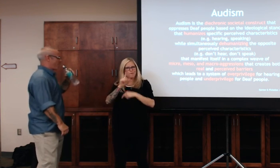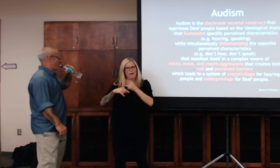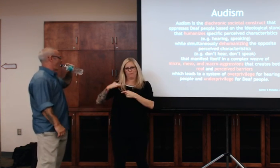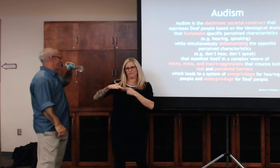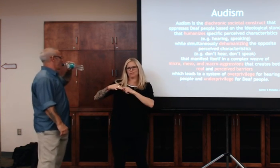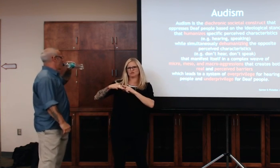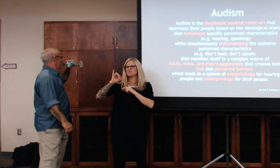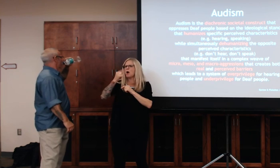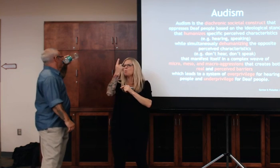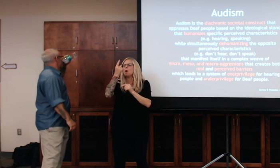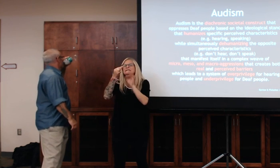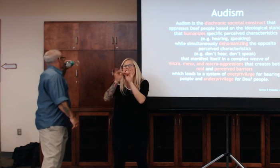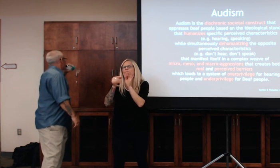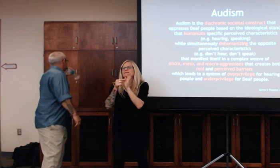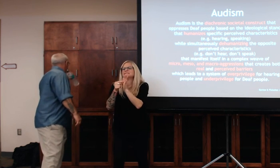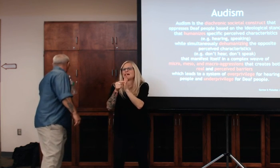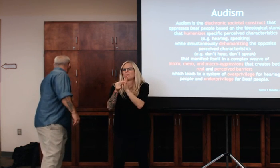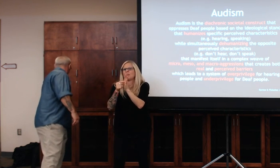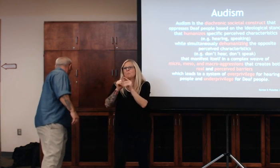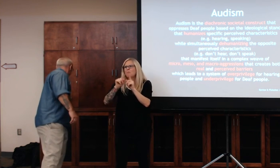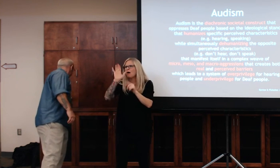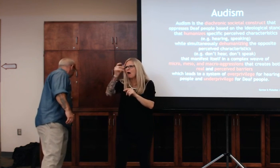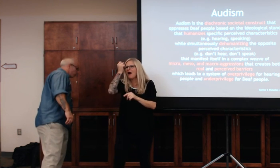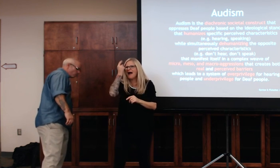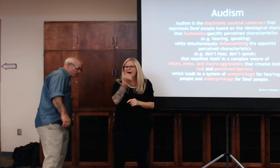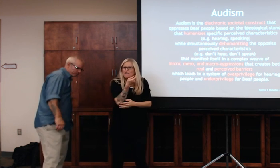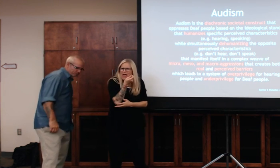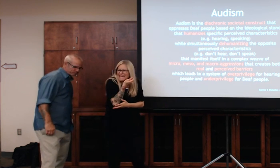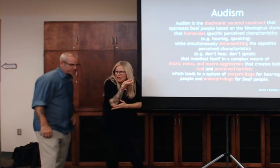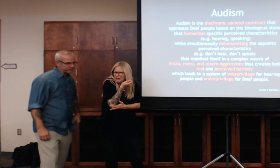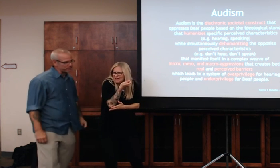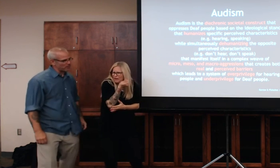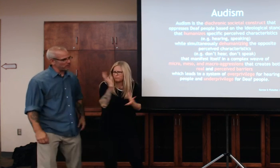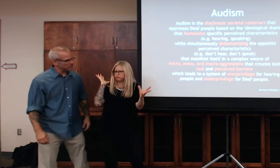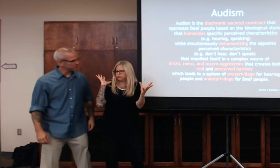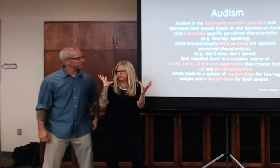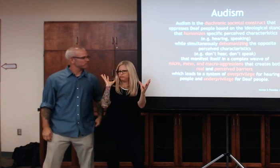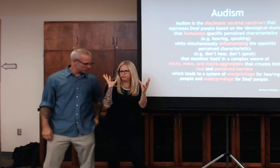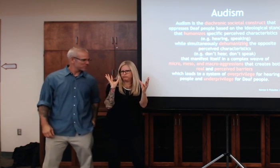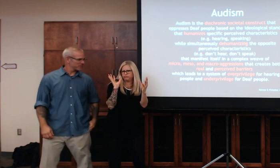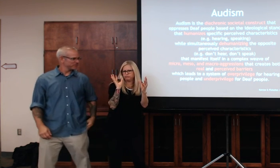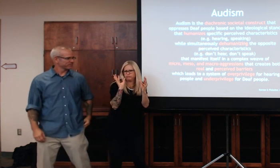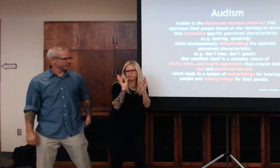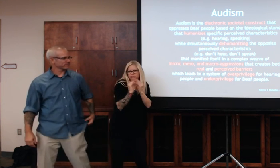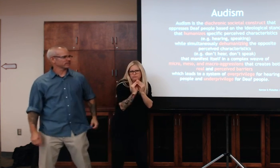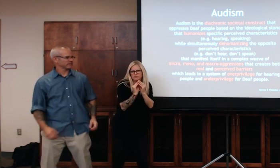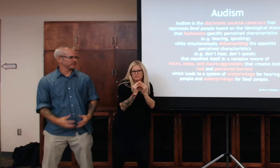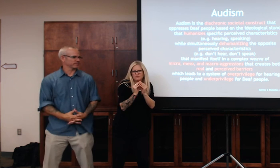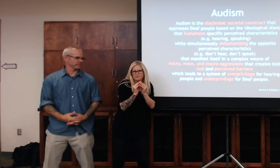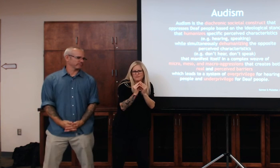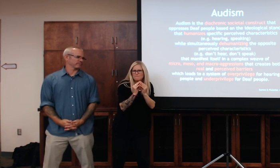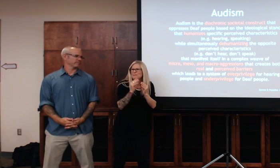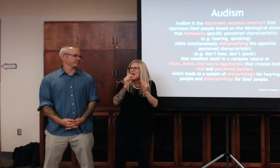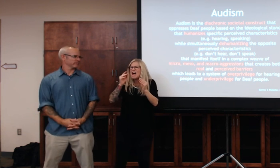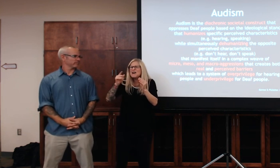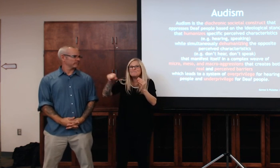So talk about privilege. That's just one simple example. But it's those minor privileges that accumulate.